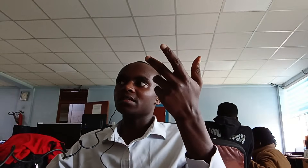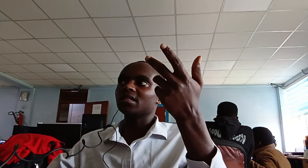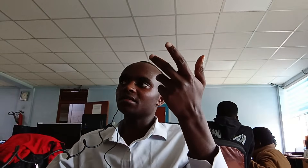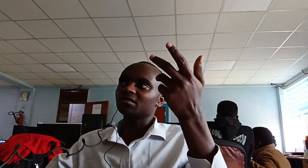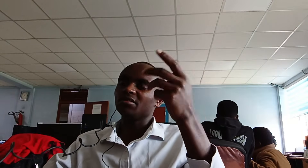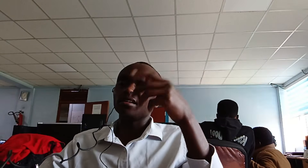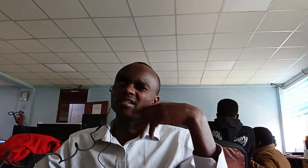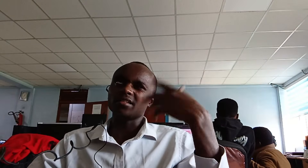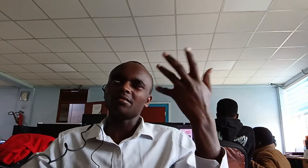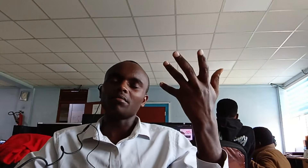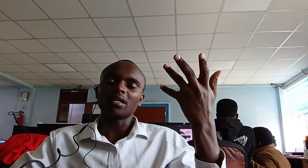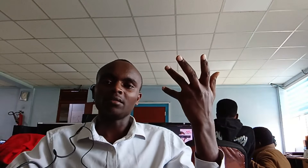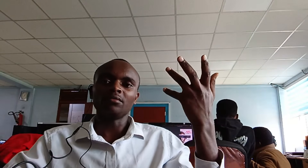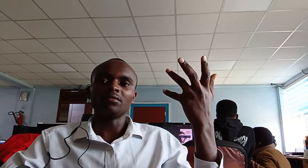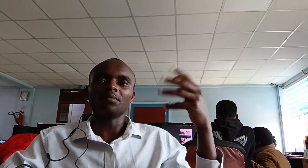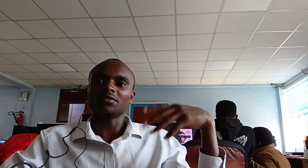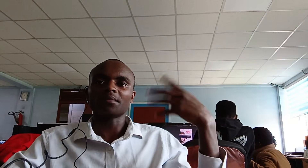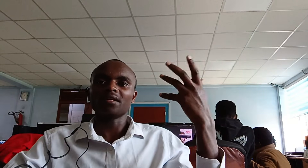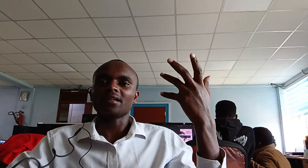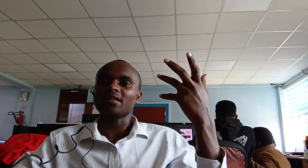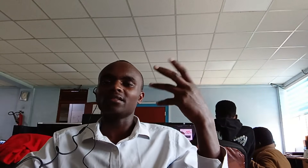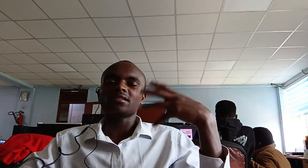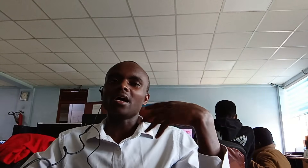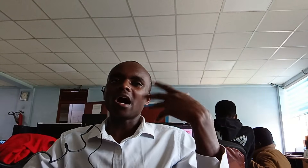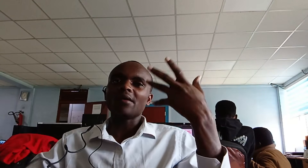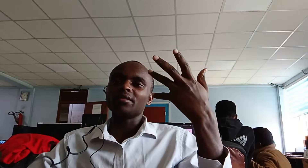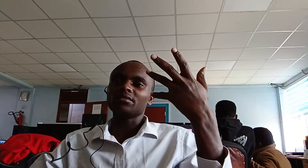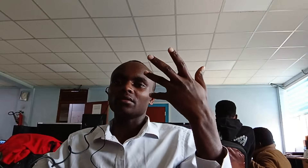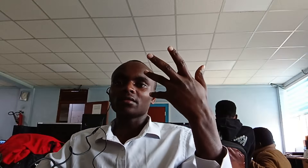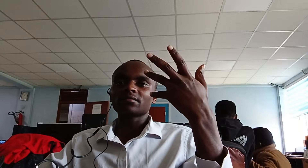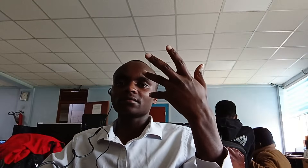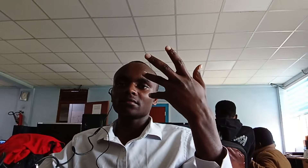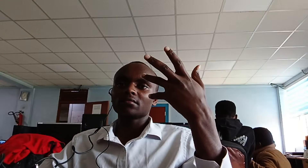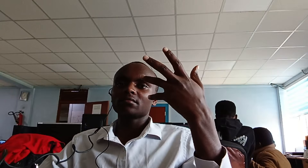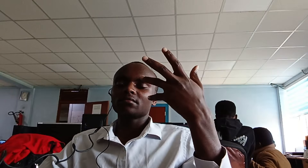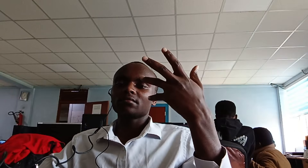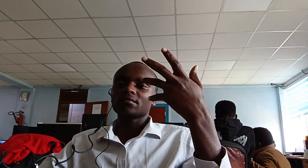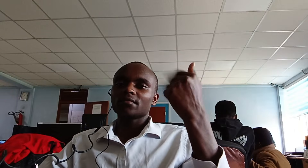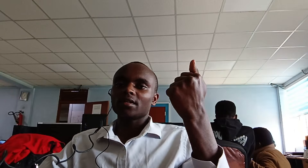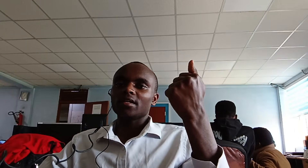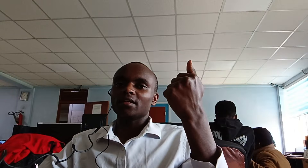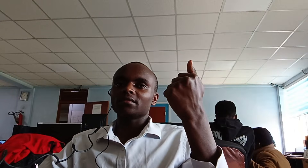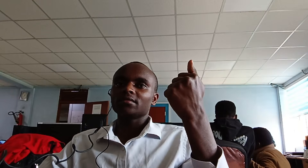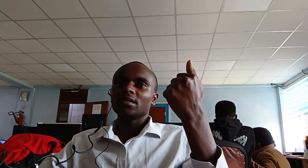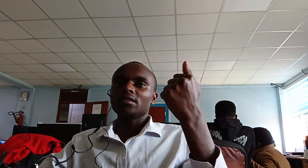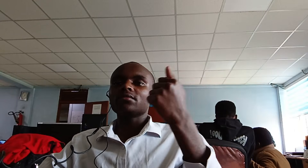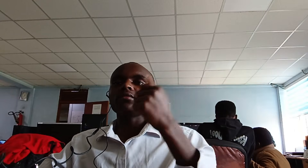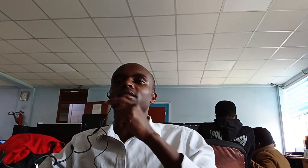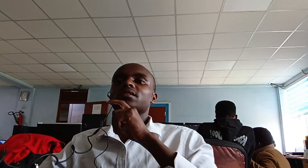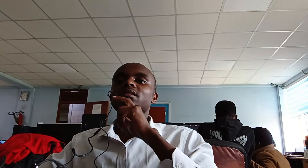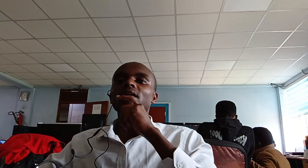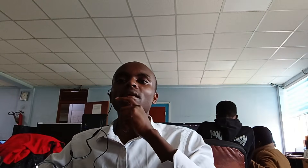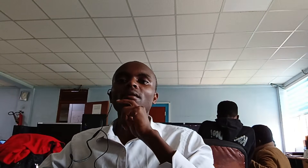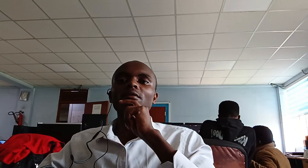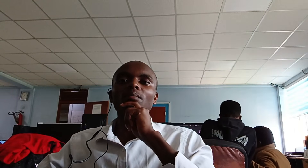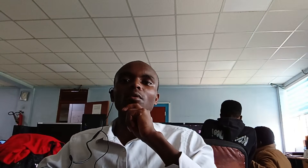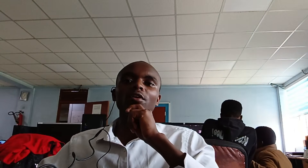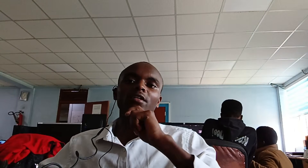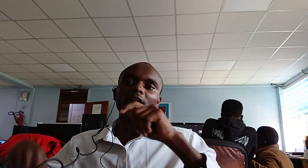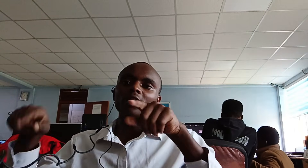represent you are in the same blood group or something like that. I'm not sure. Yeah. So it's boy, then